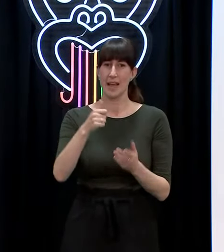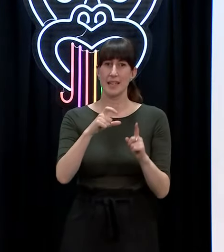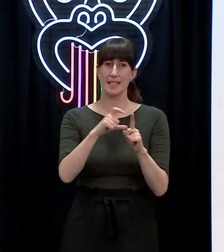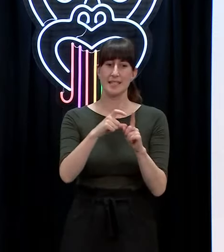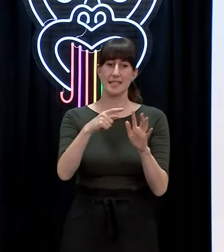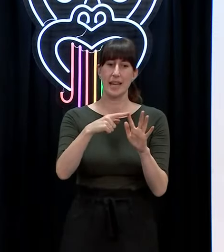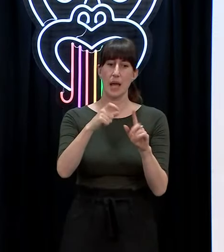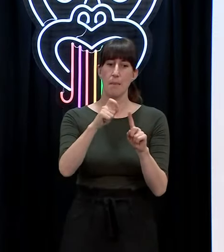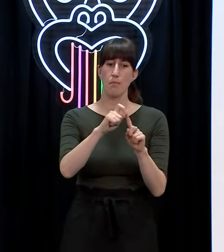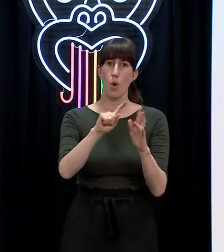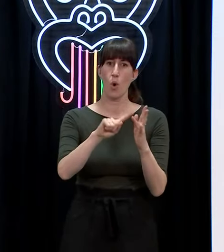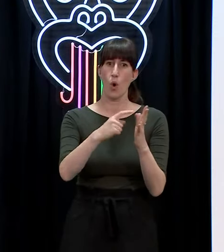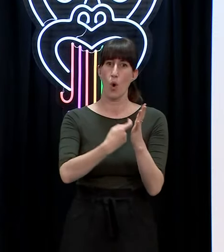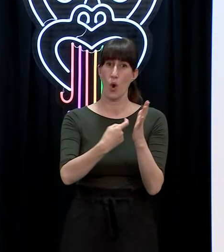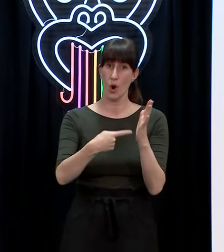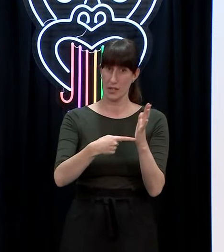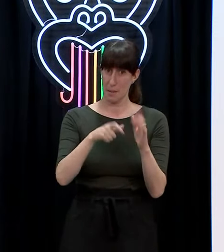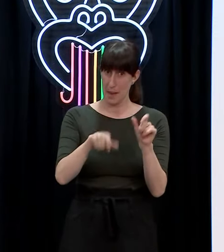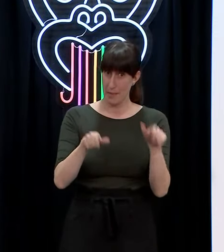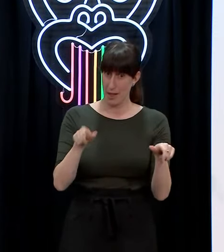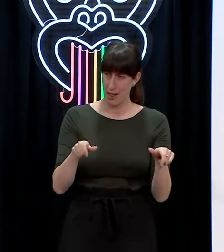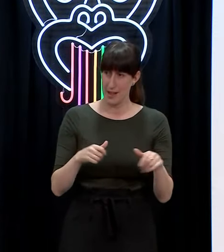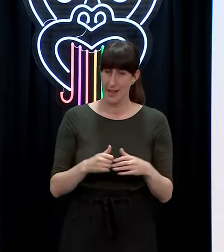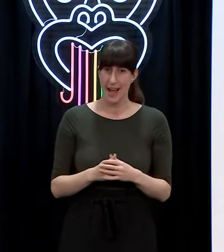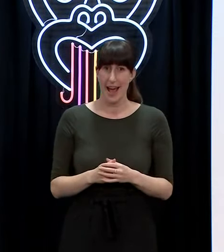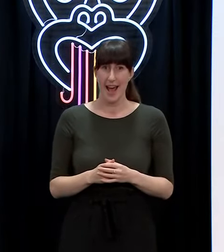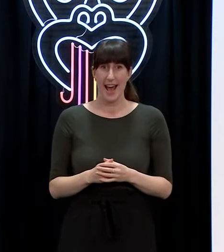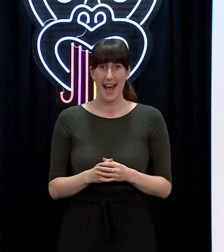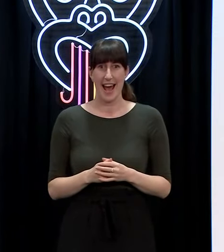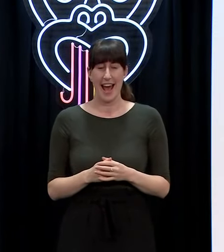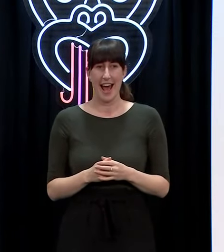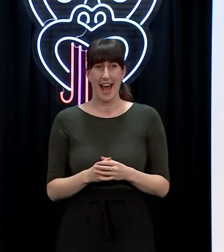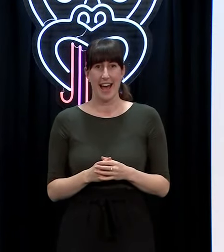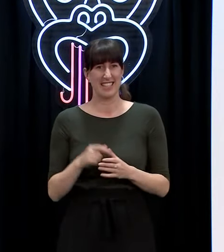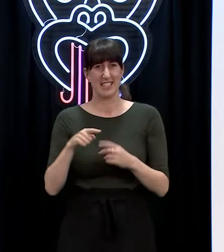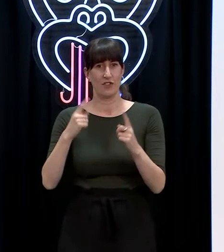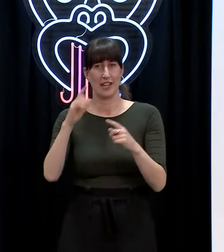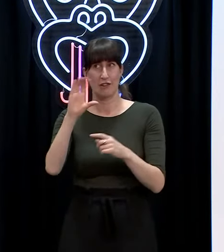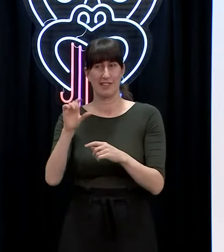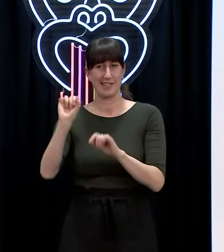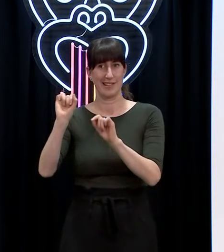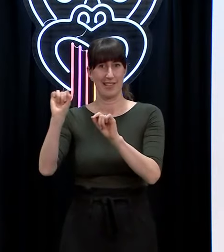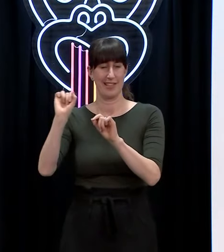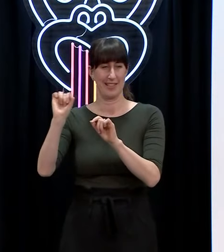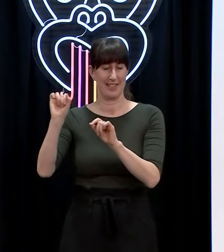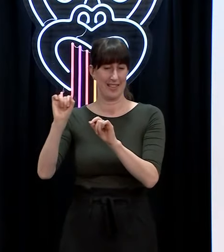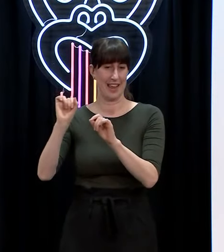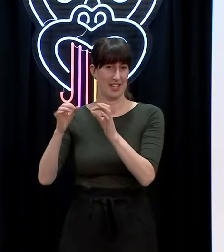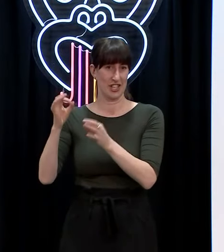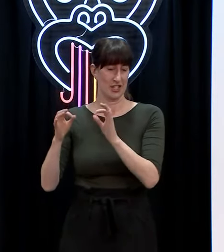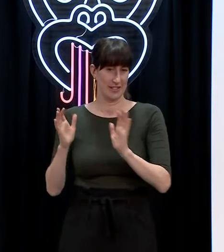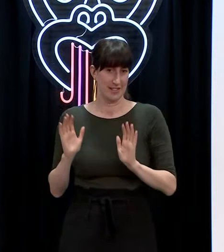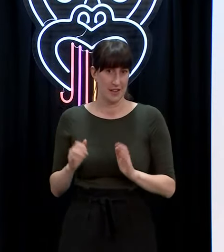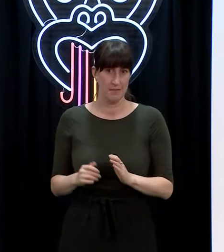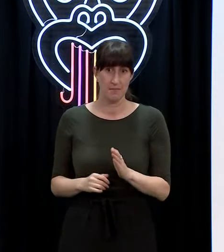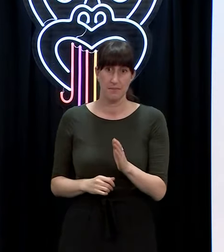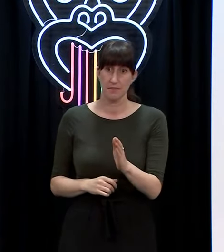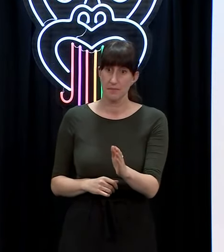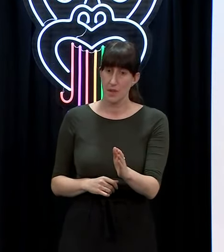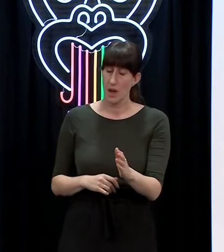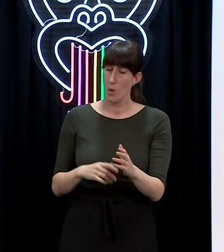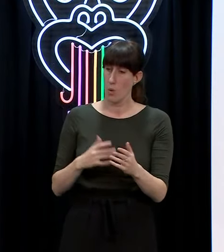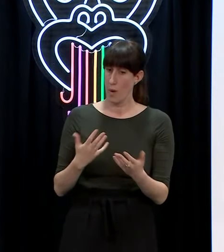Ultimately, different countries will make different decisions on that, and I'm not going to... Because we're still deporting people despite there being a global